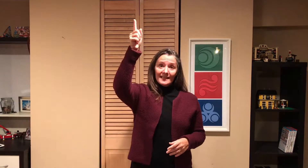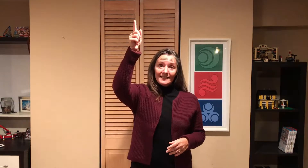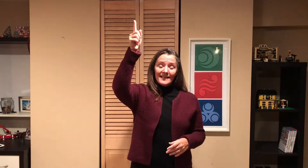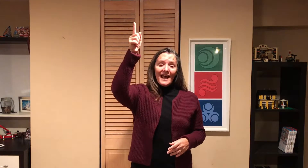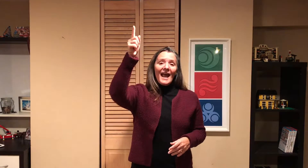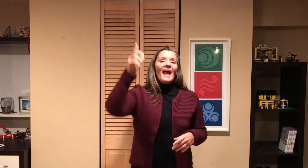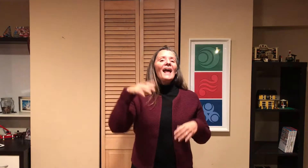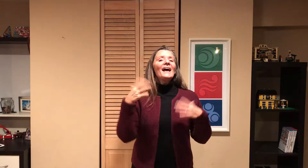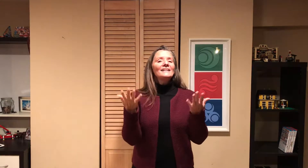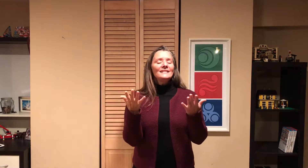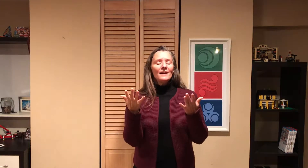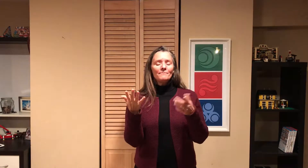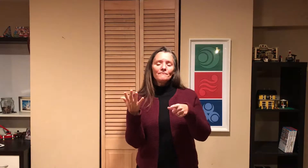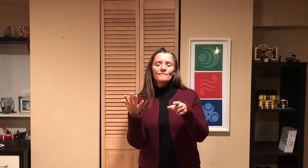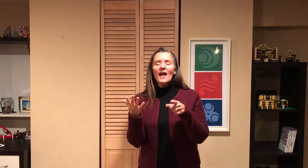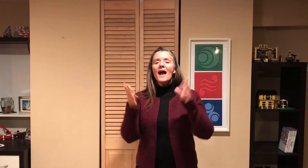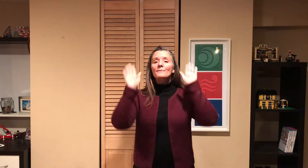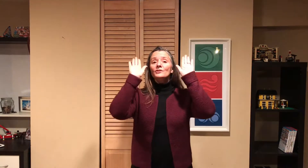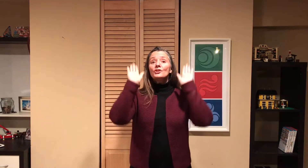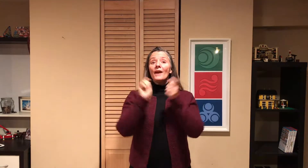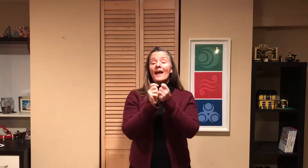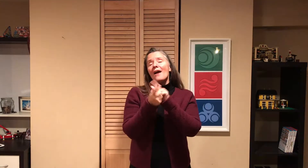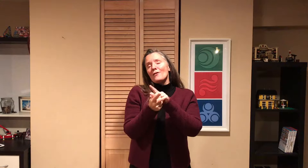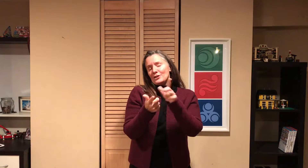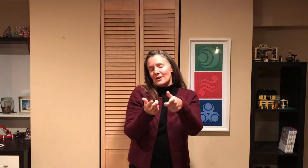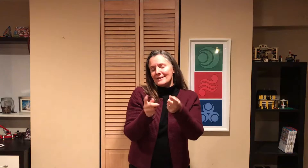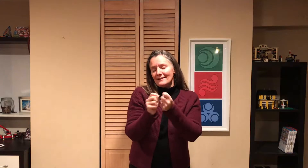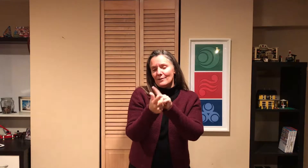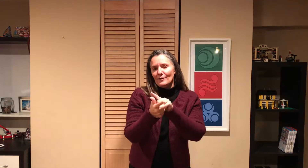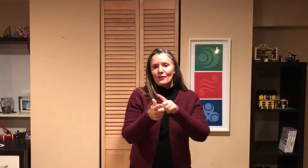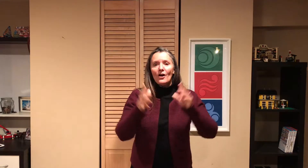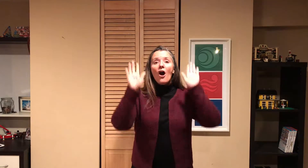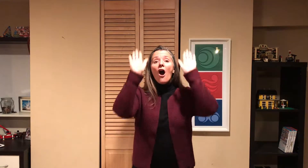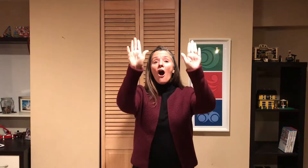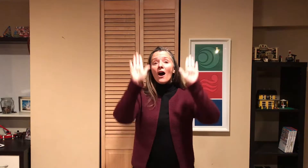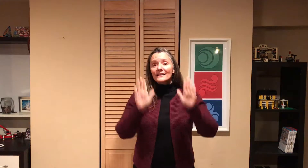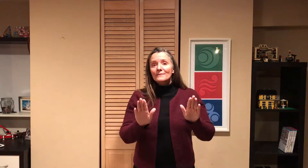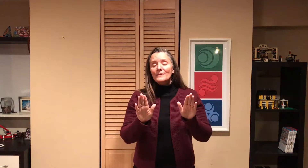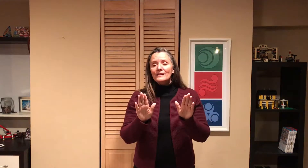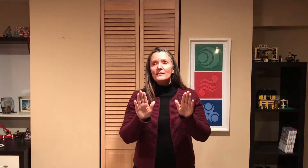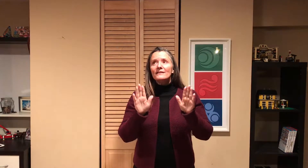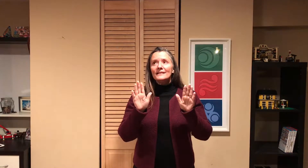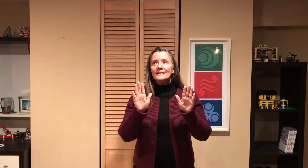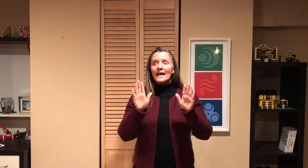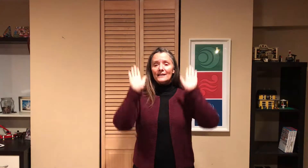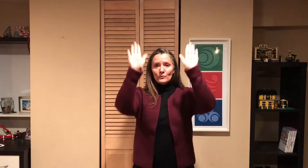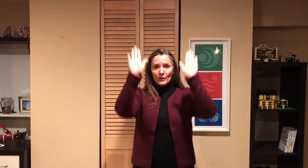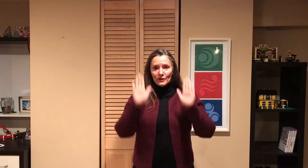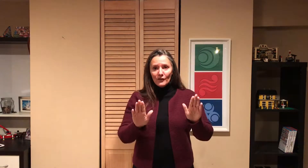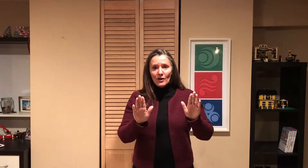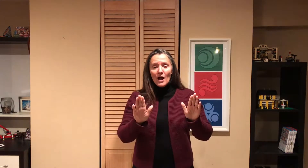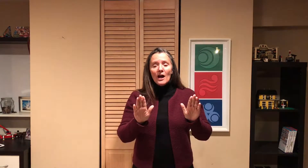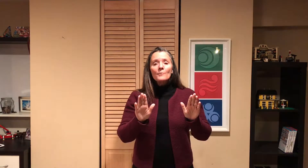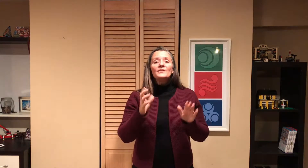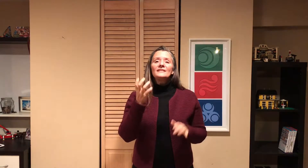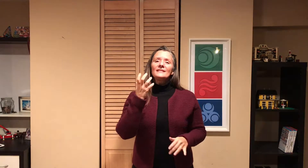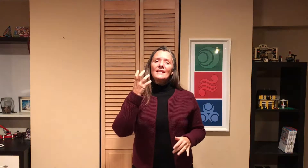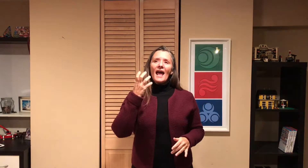is, and I already translated a little bit for you. Awesome means this sign is wonderful, but this is the